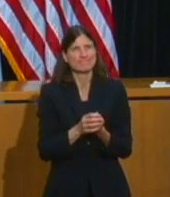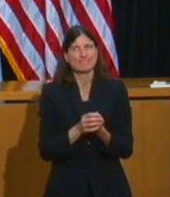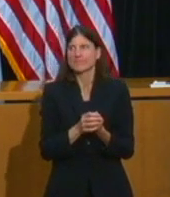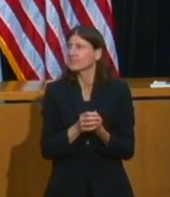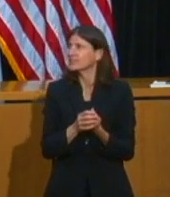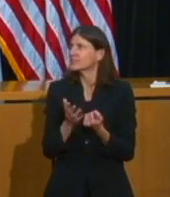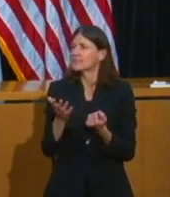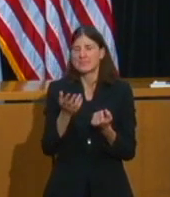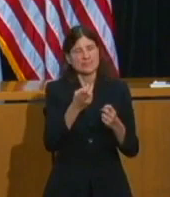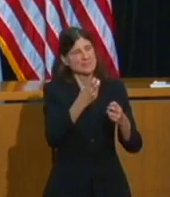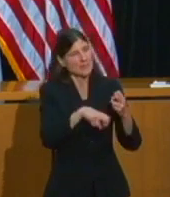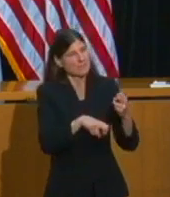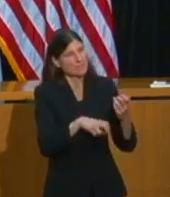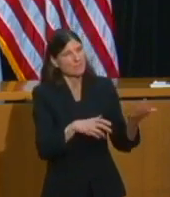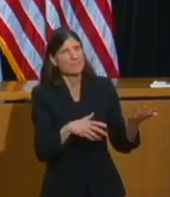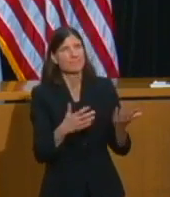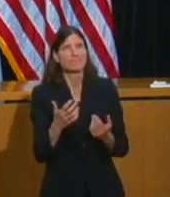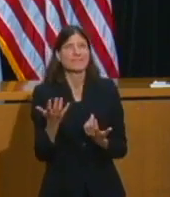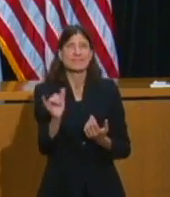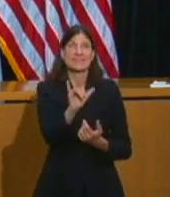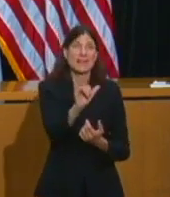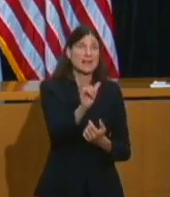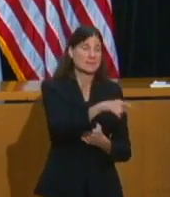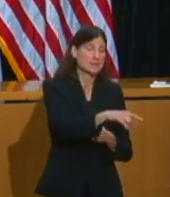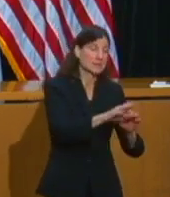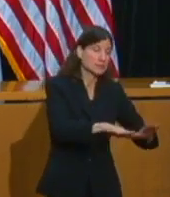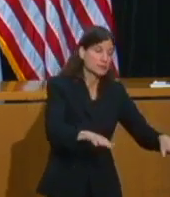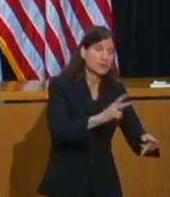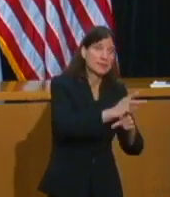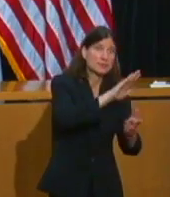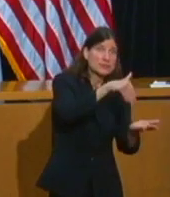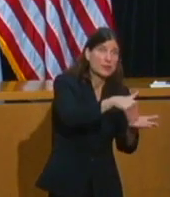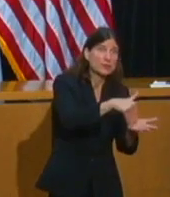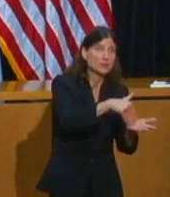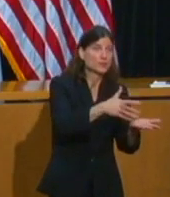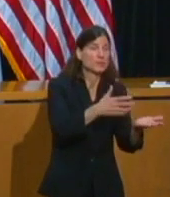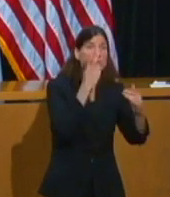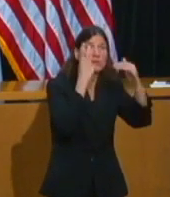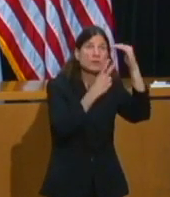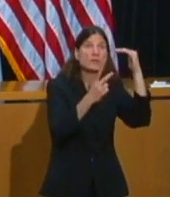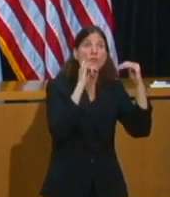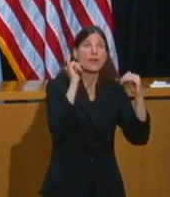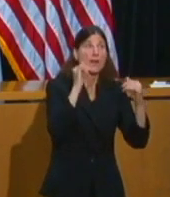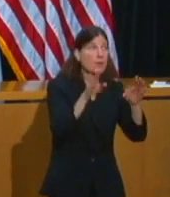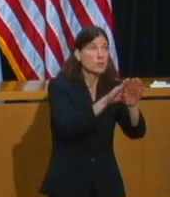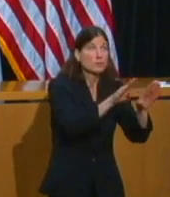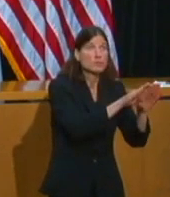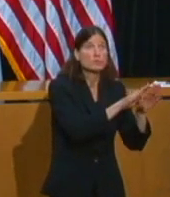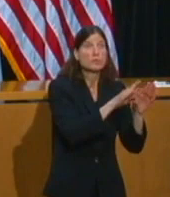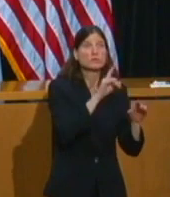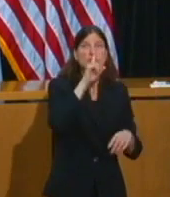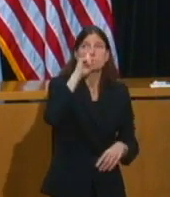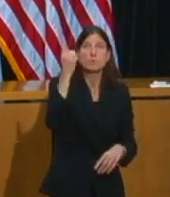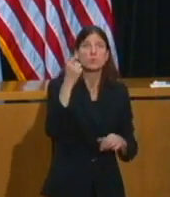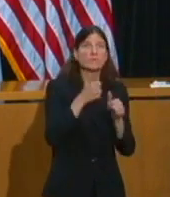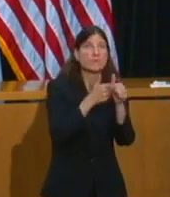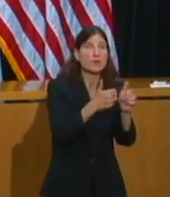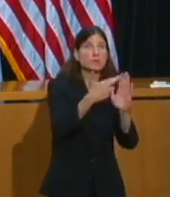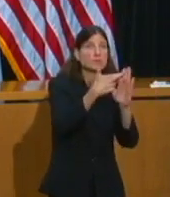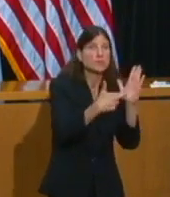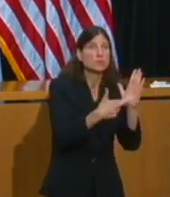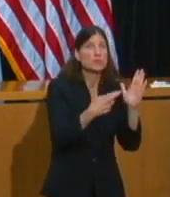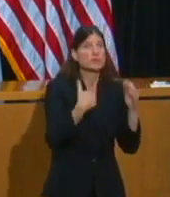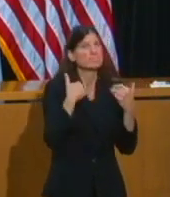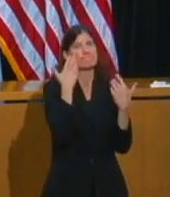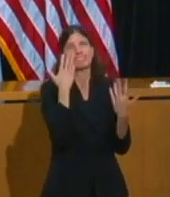how people are going to respond to this thing, especially in the short term. But I know you spent a lot of time talking to the field about this, so